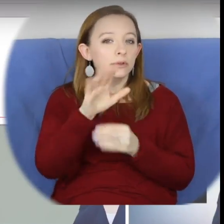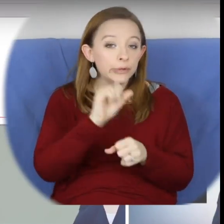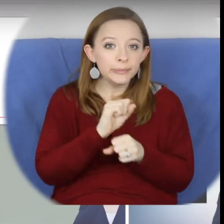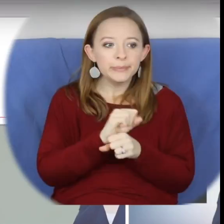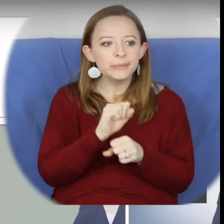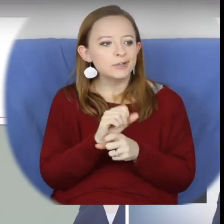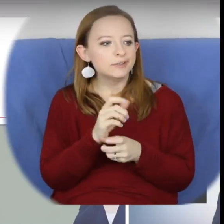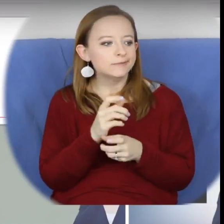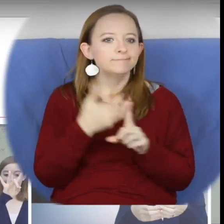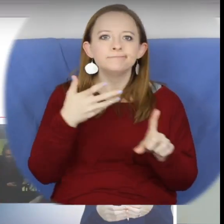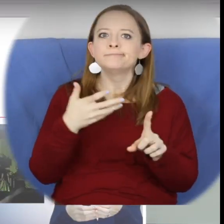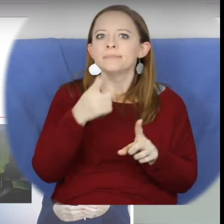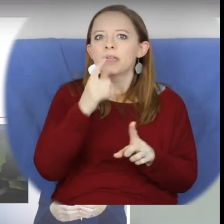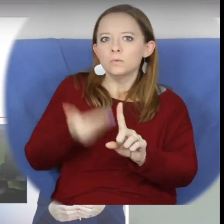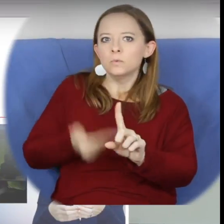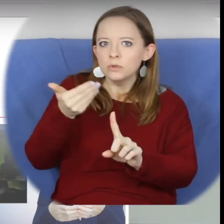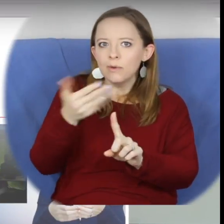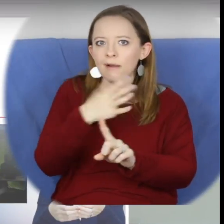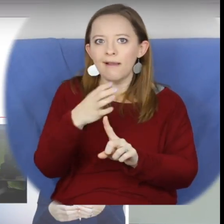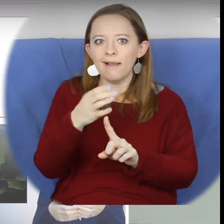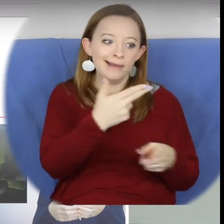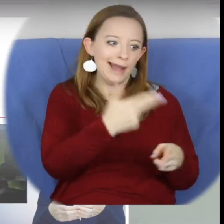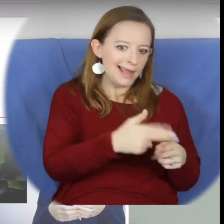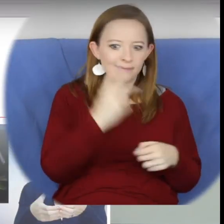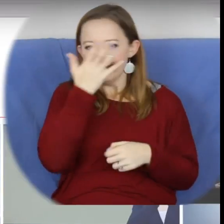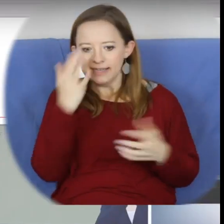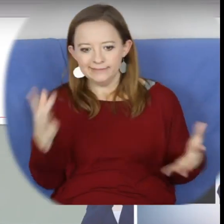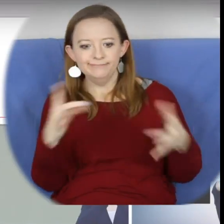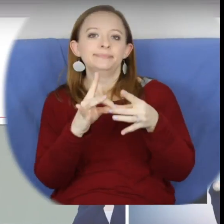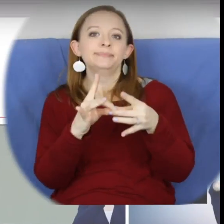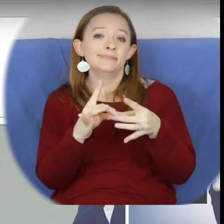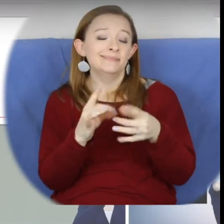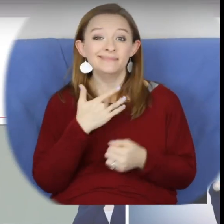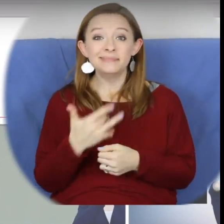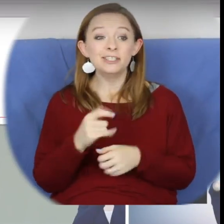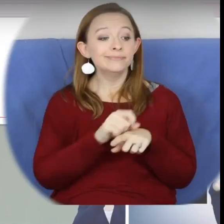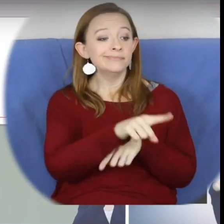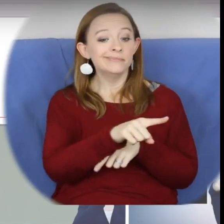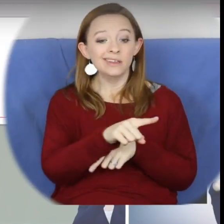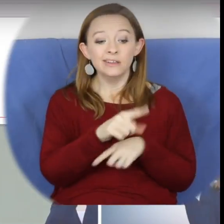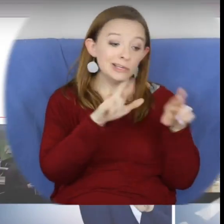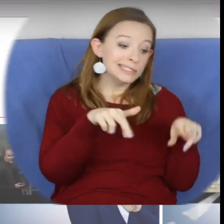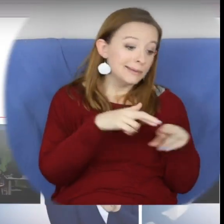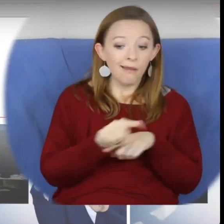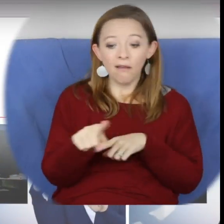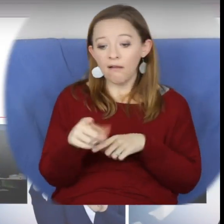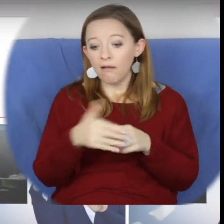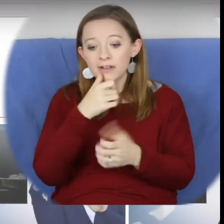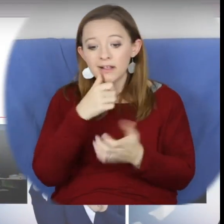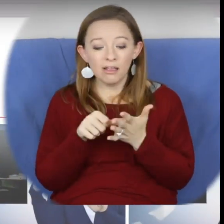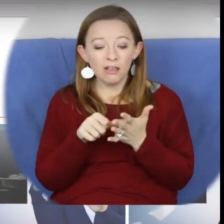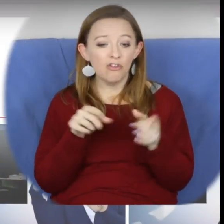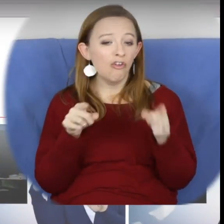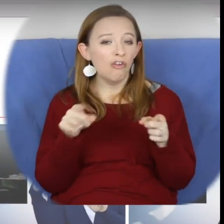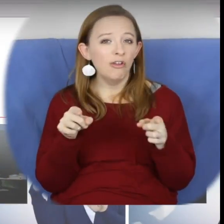people, to people who want to hire you, and may give you more work and might expand on who you are and make a better connection.